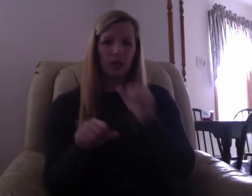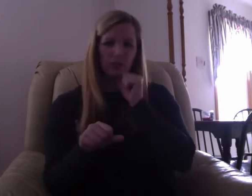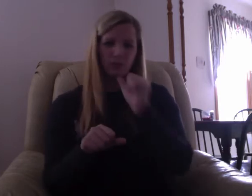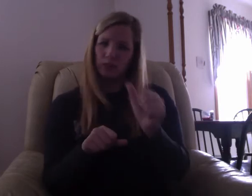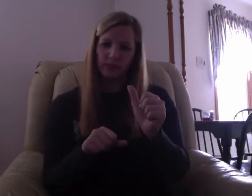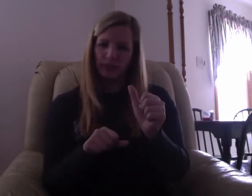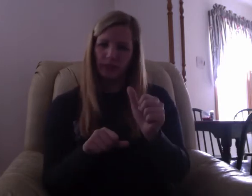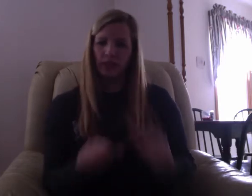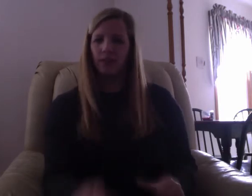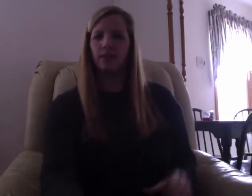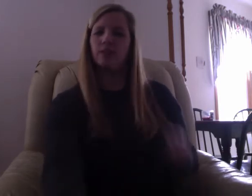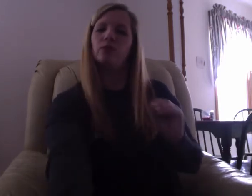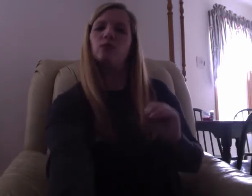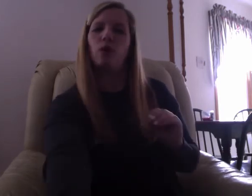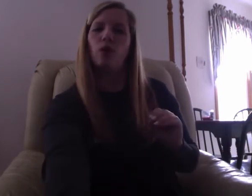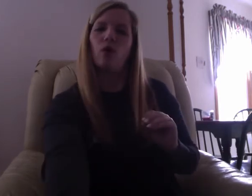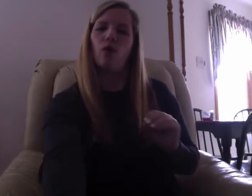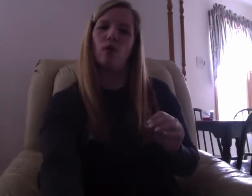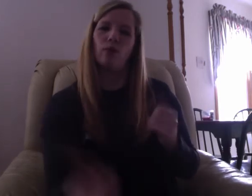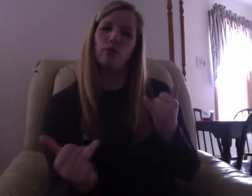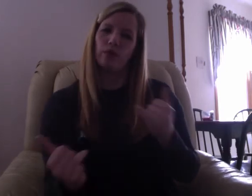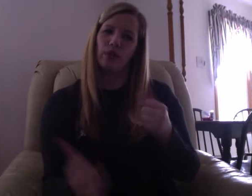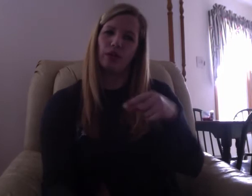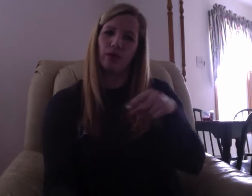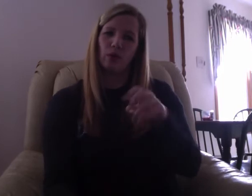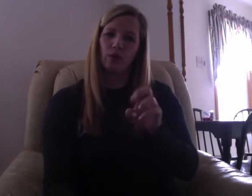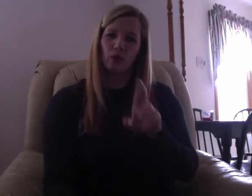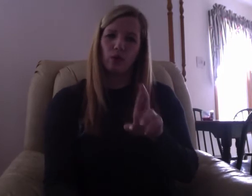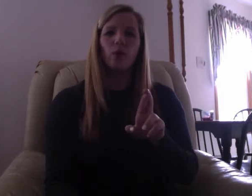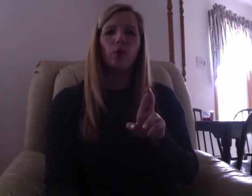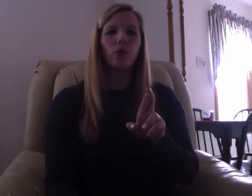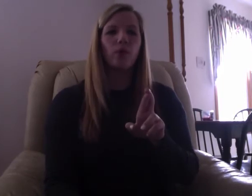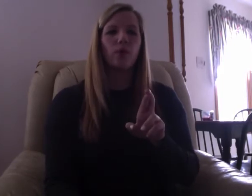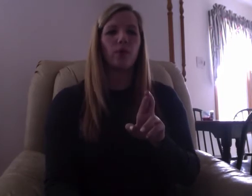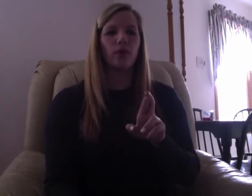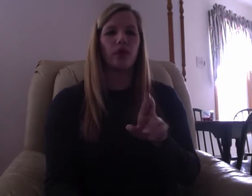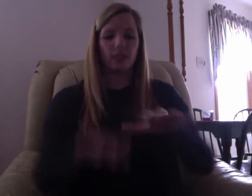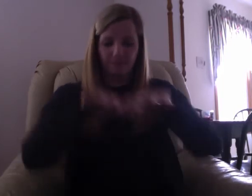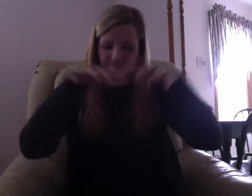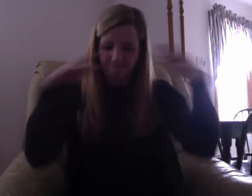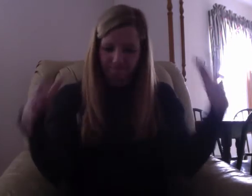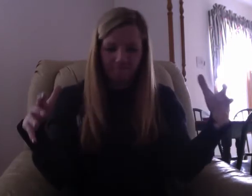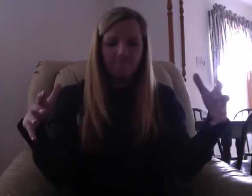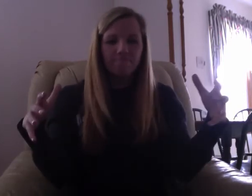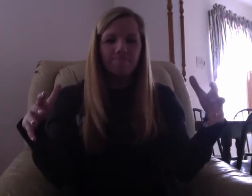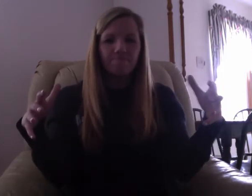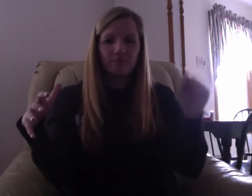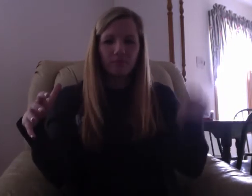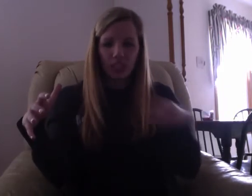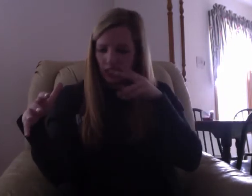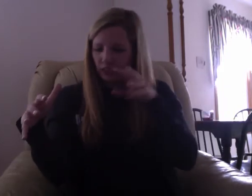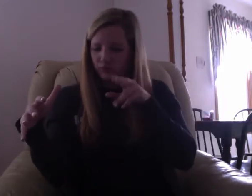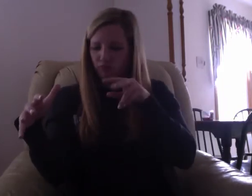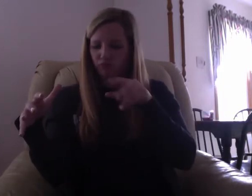all. So instead, if he were to say queer, it leaves it up to that big umbrella category, and then people don't really peg him into